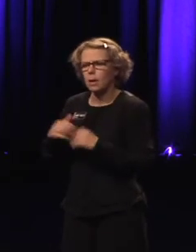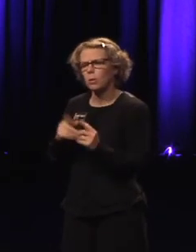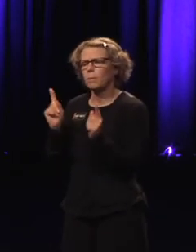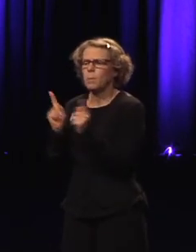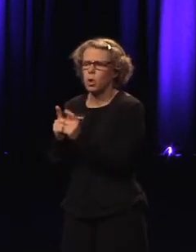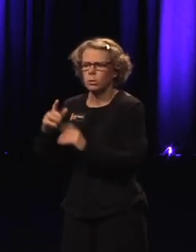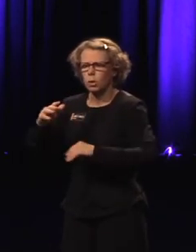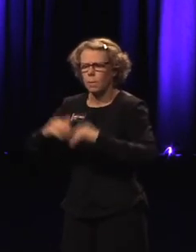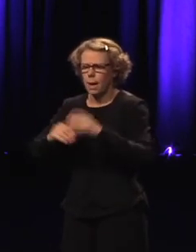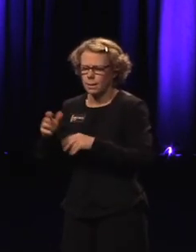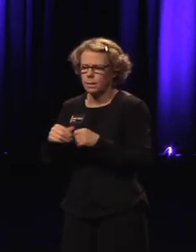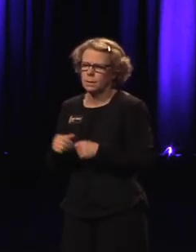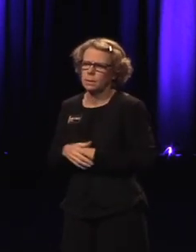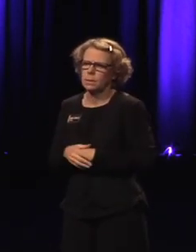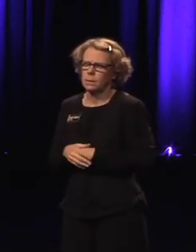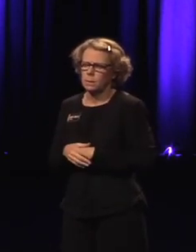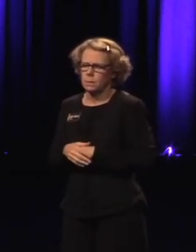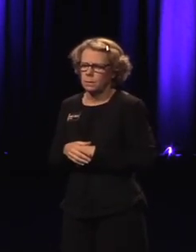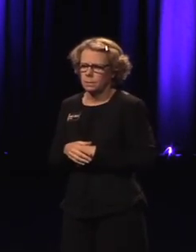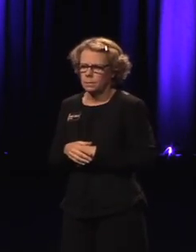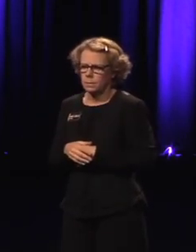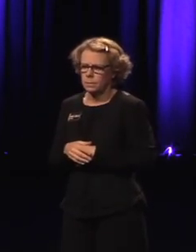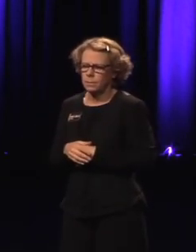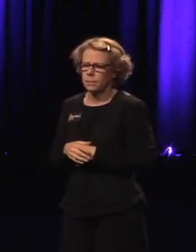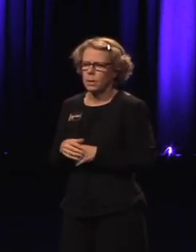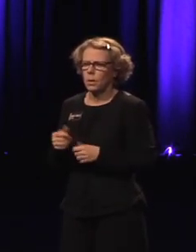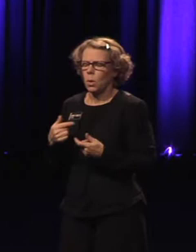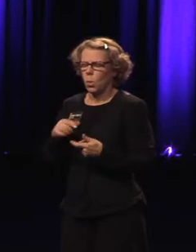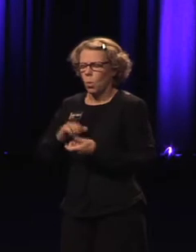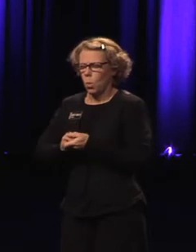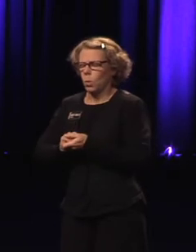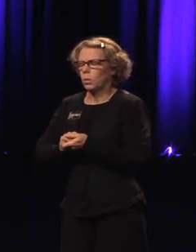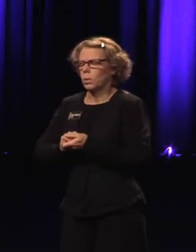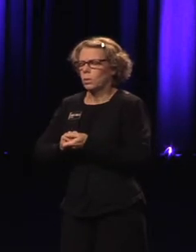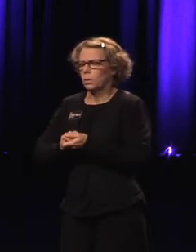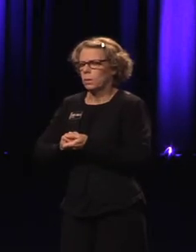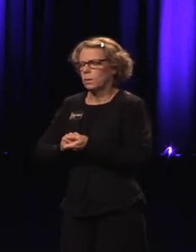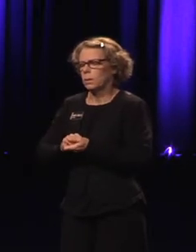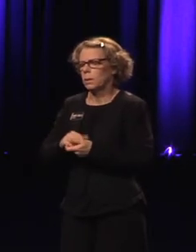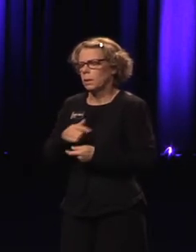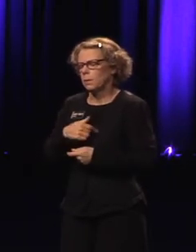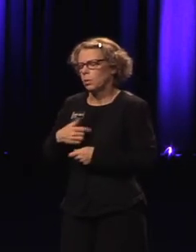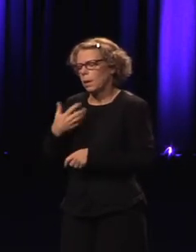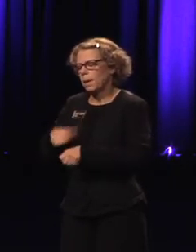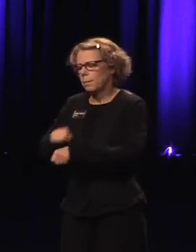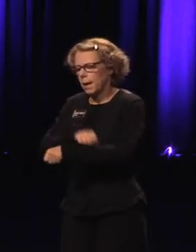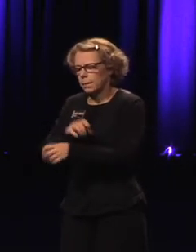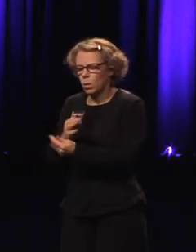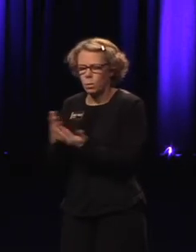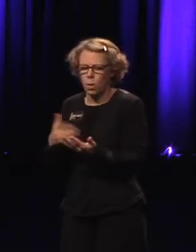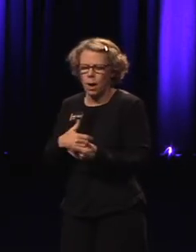include positive measures or affirmative action for excluded and marginalized